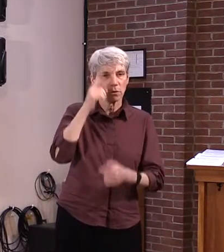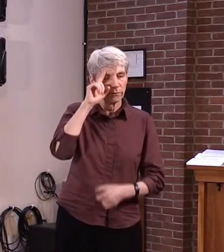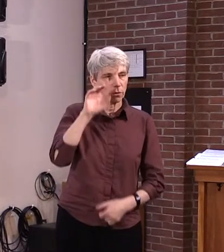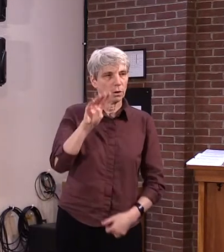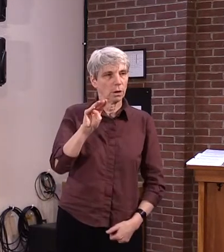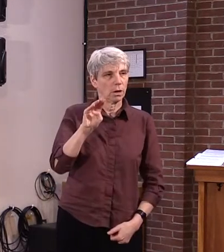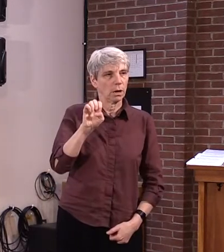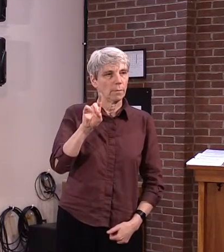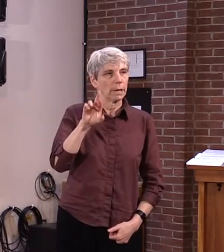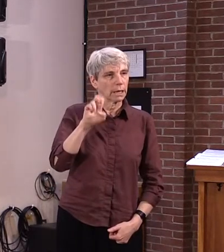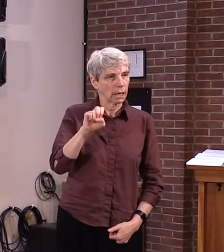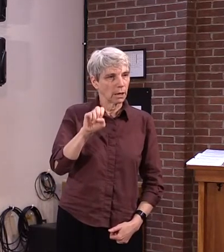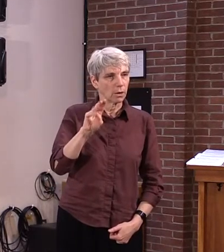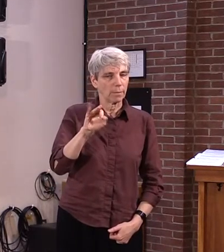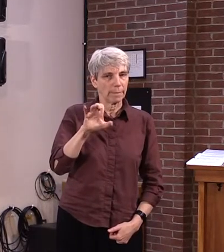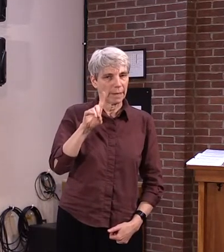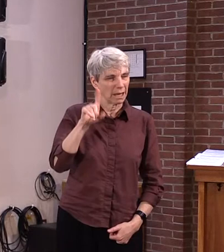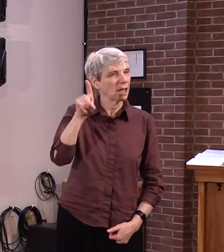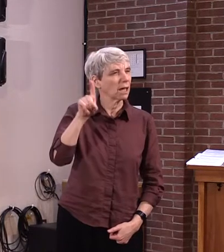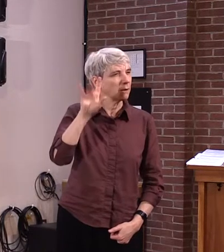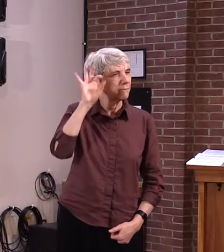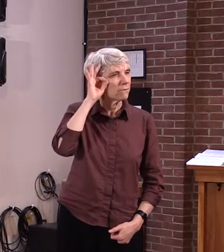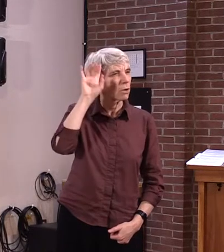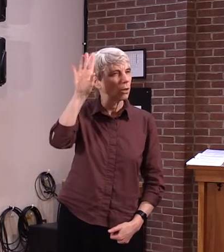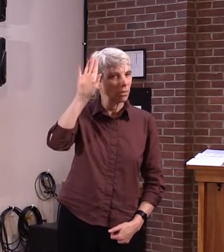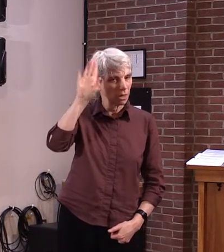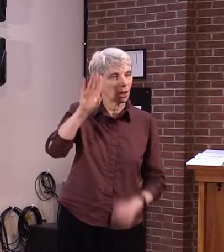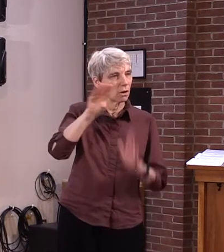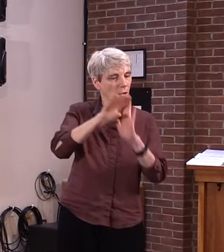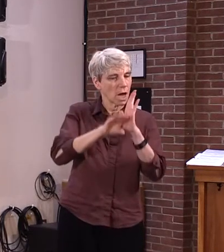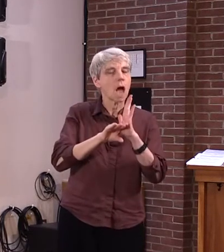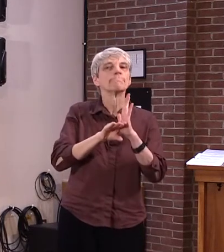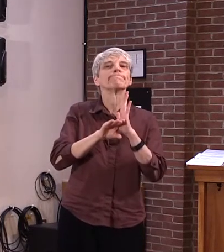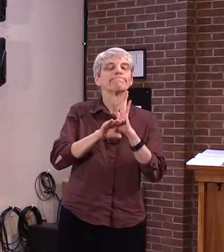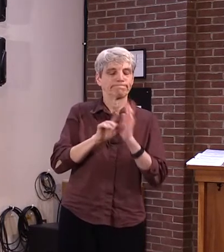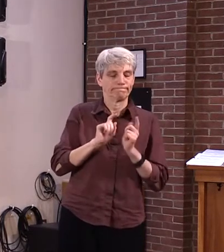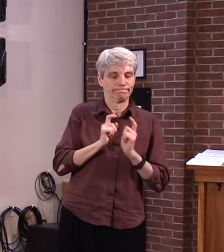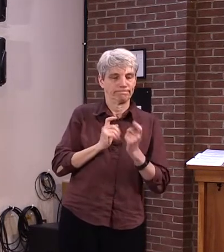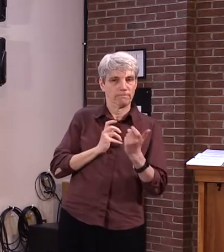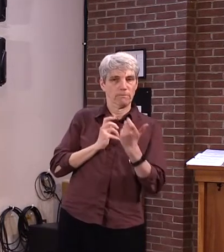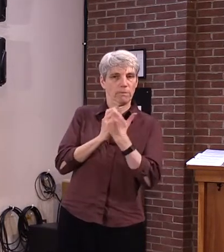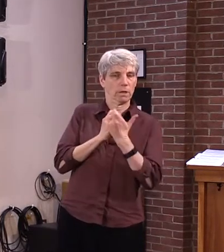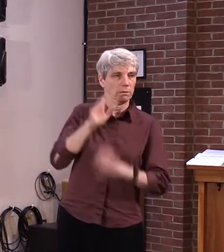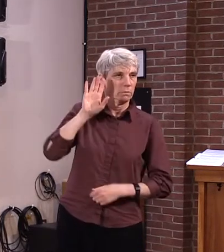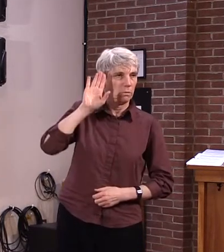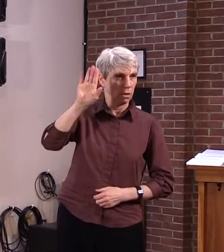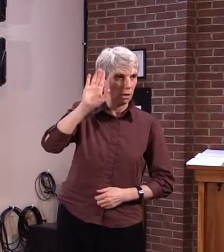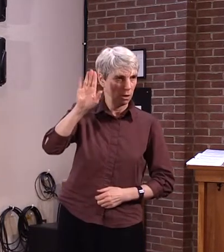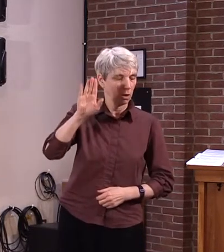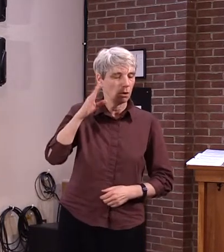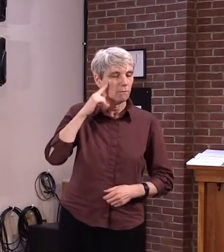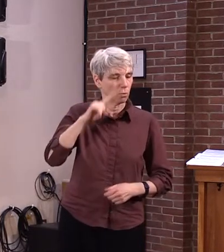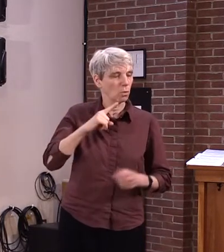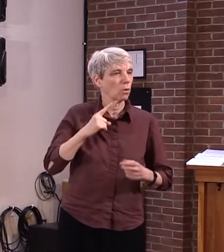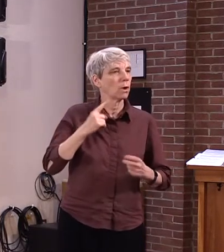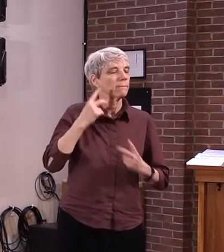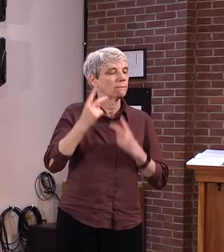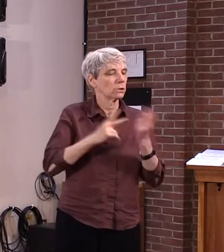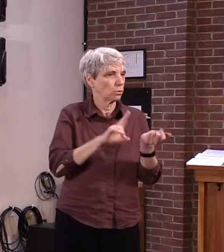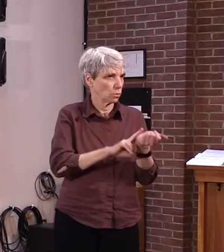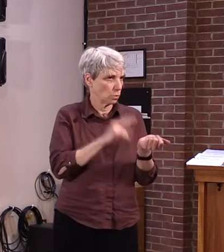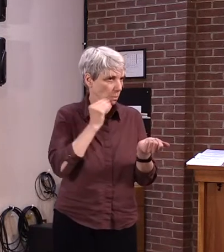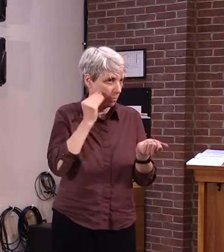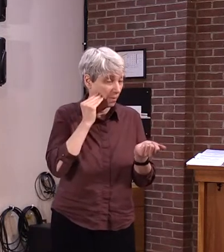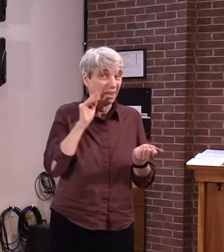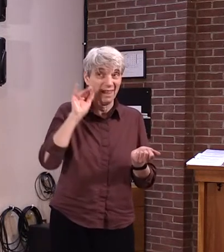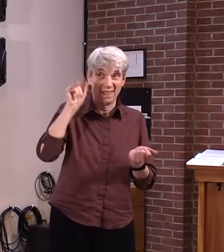and Medicare Service, around their some of their guidance around visitation. And we're just about